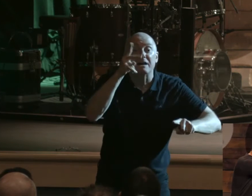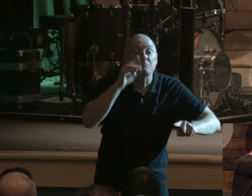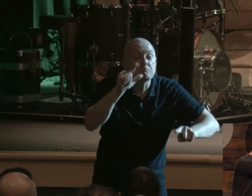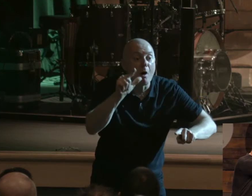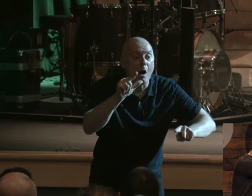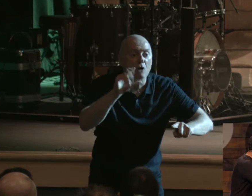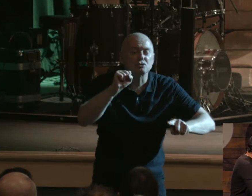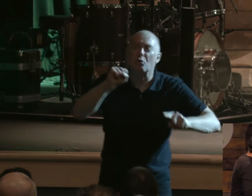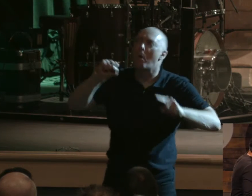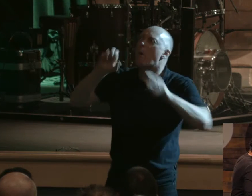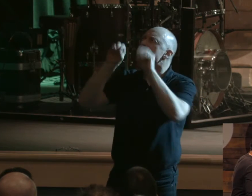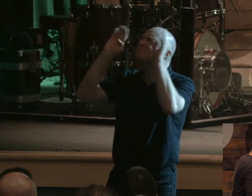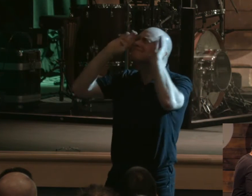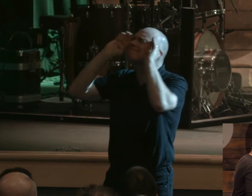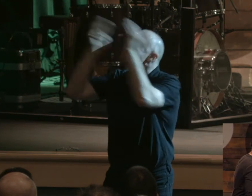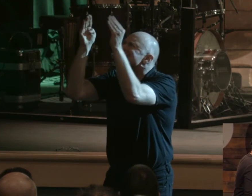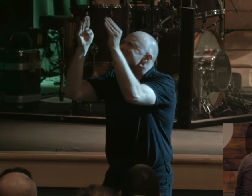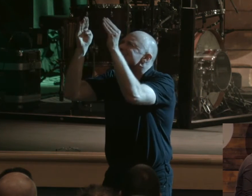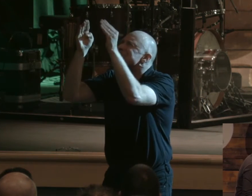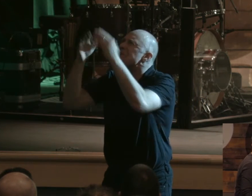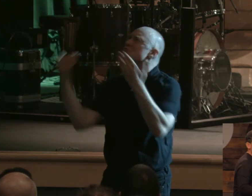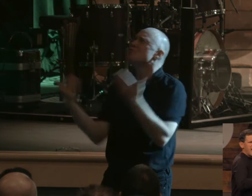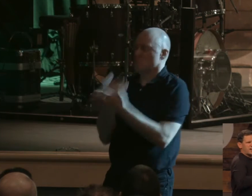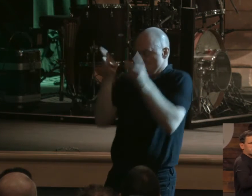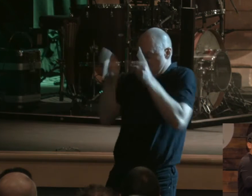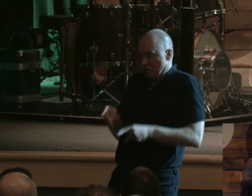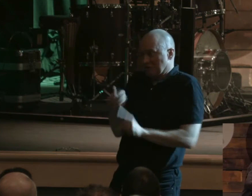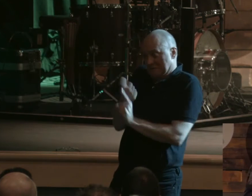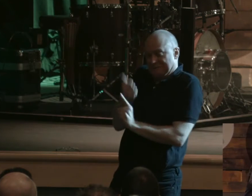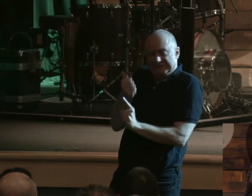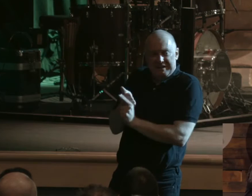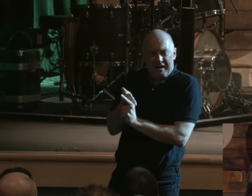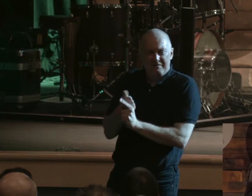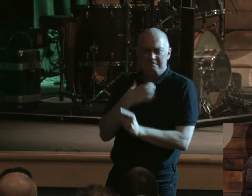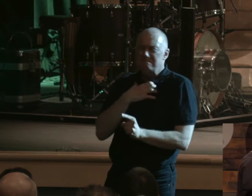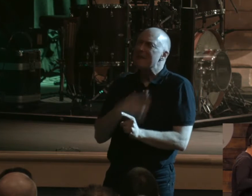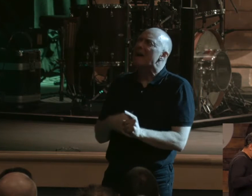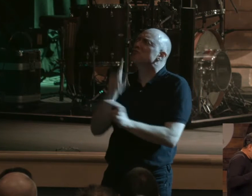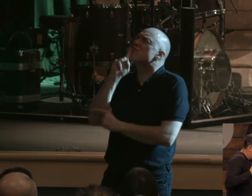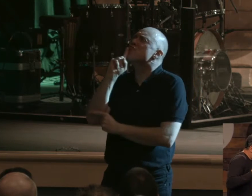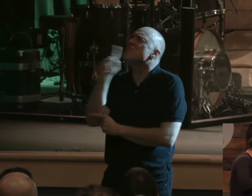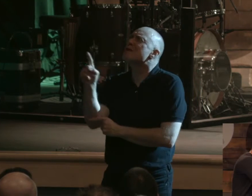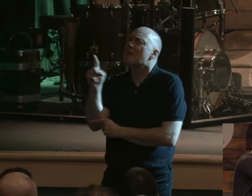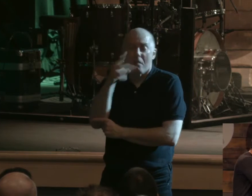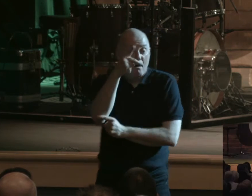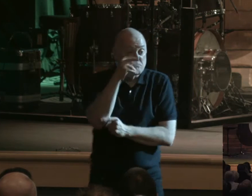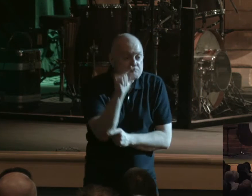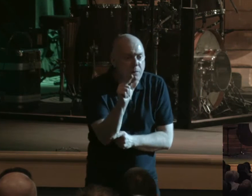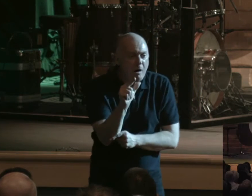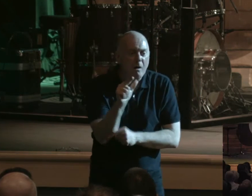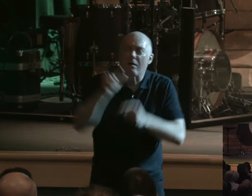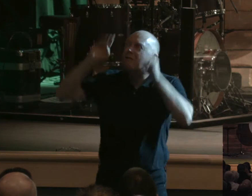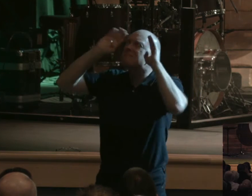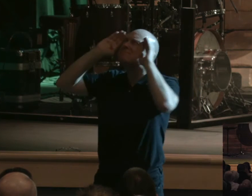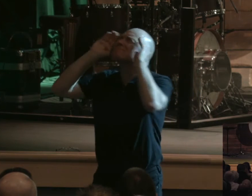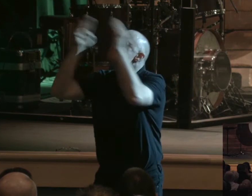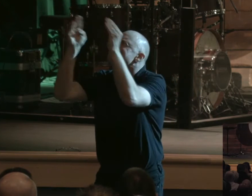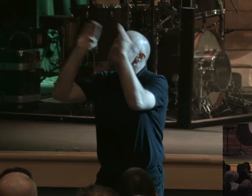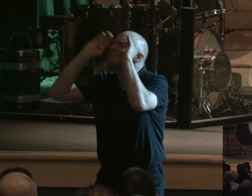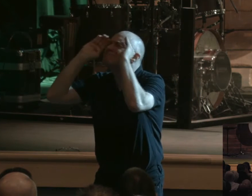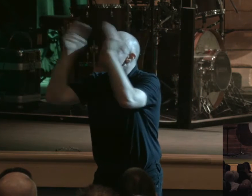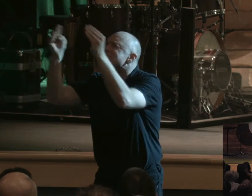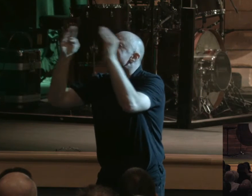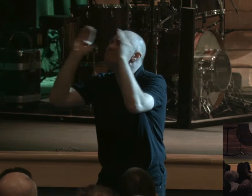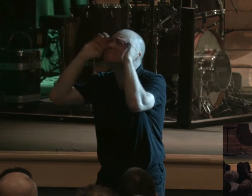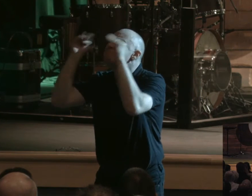motivation is so clear, because he's made new and new vision and his passion is so real, he's so set on where he's going, to